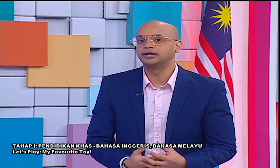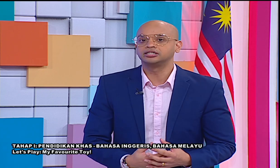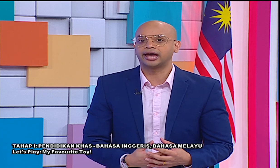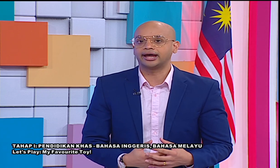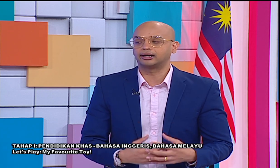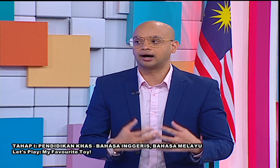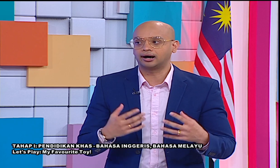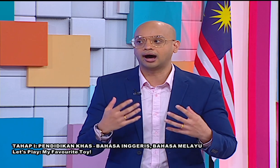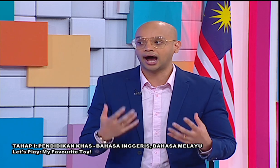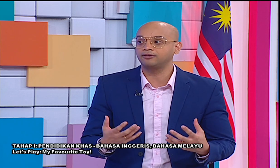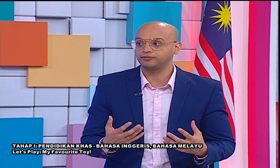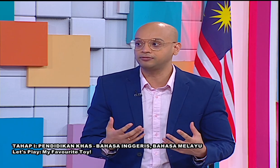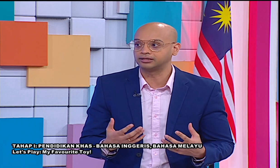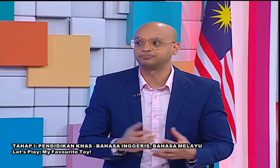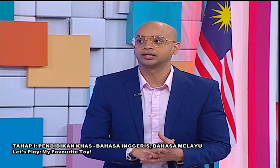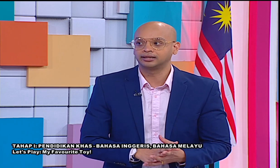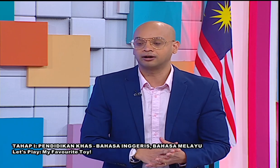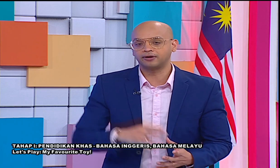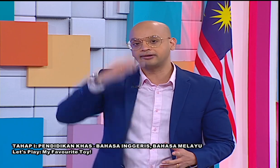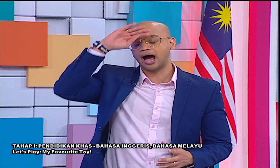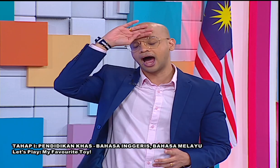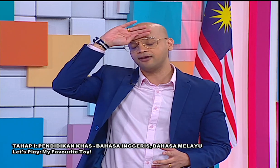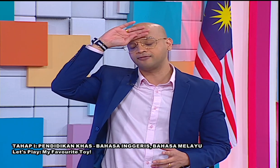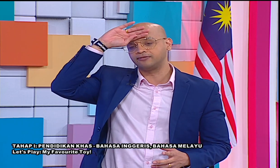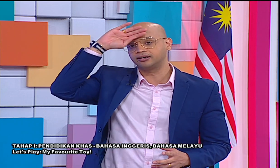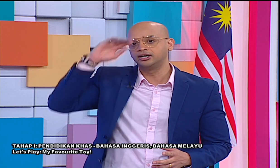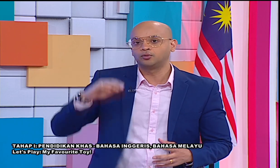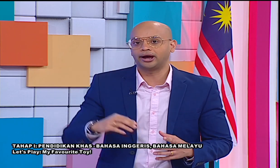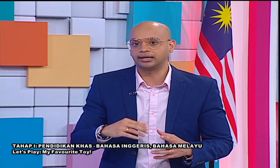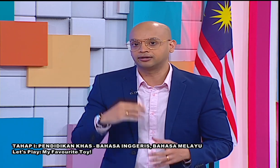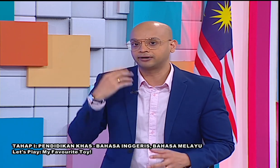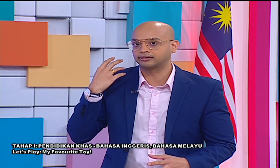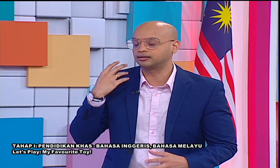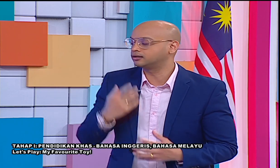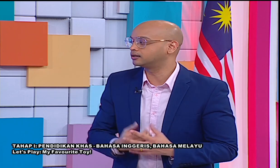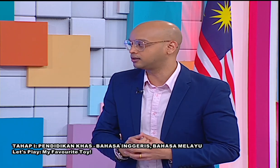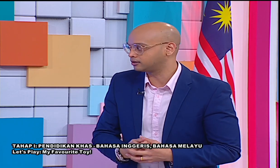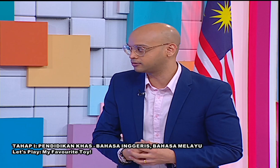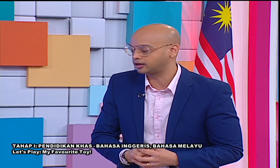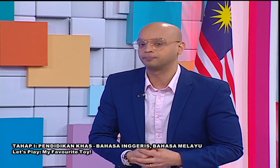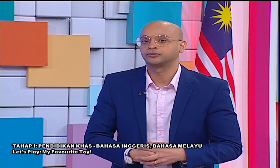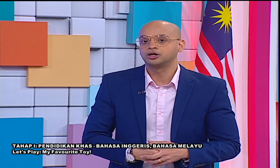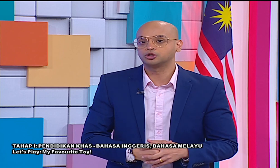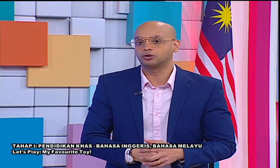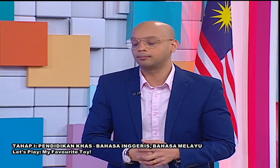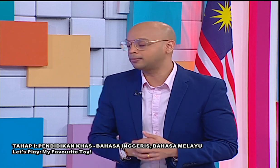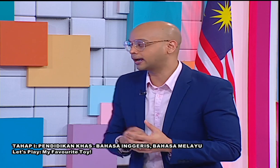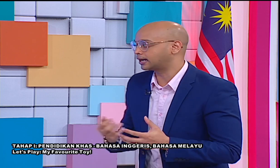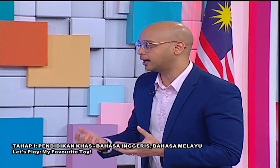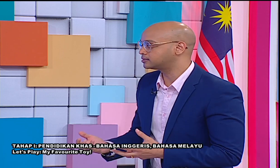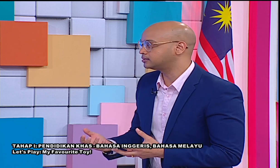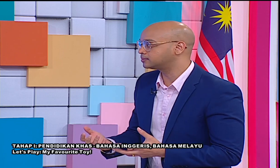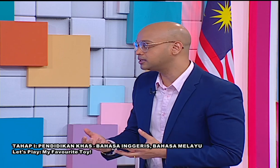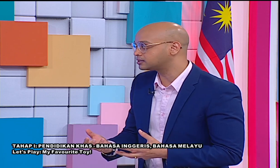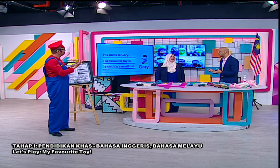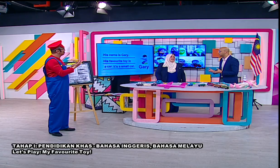old, she had a high fever. Yeah, a very high fever where it affected her hearing. Yeah. So maybe I can